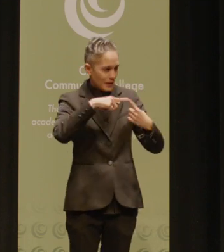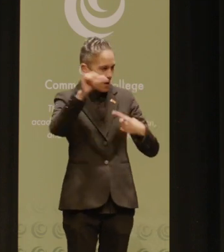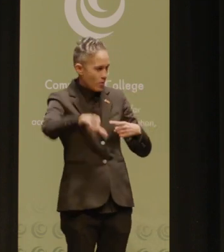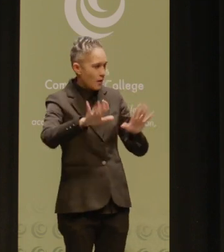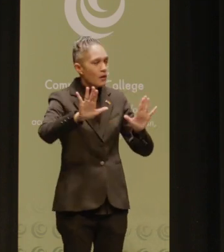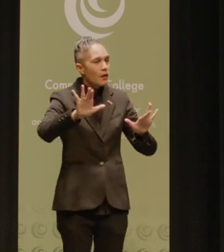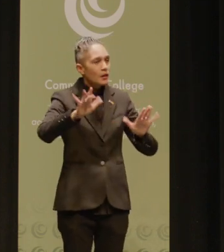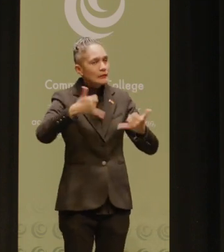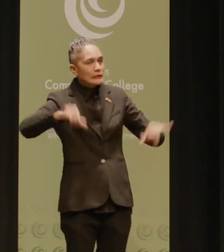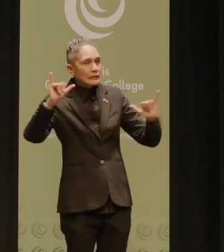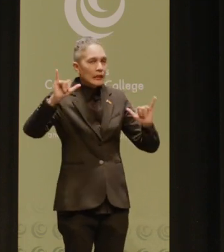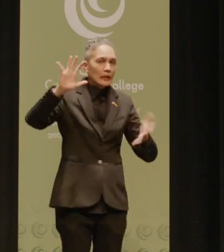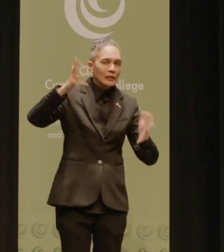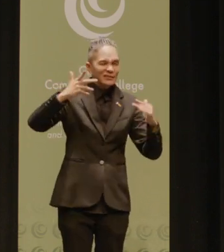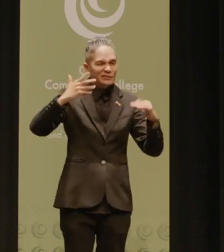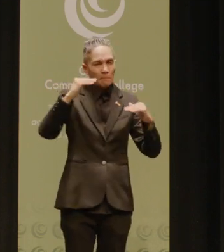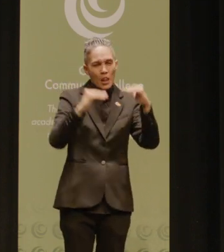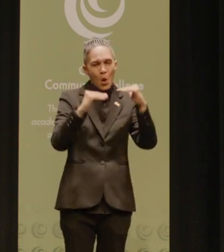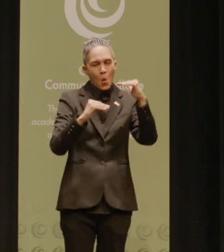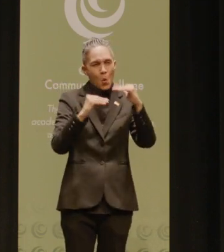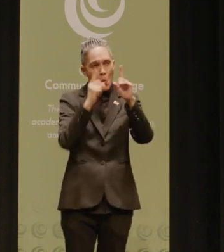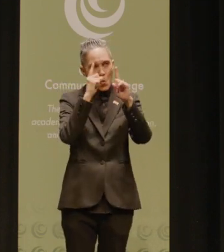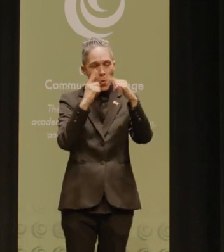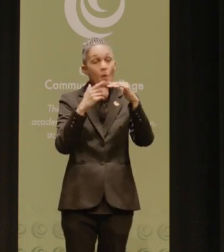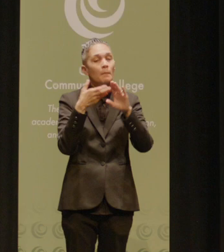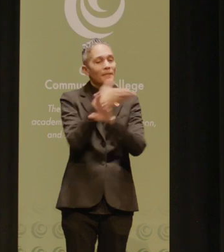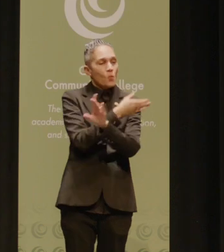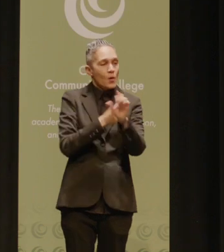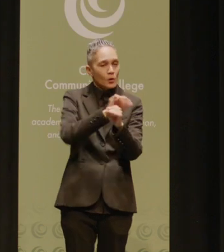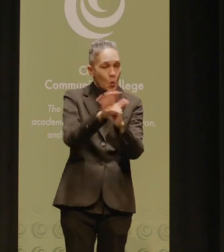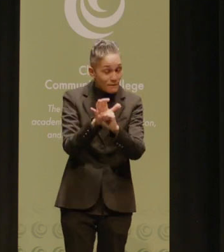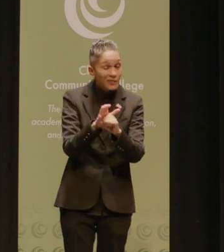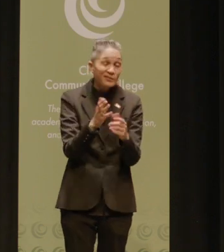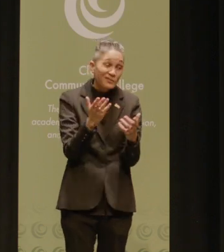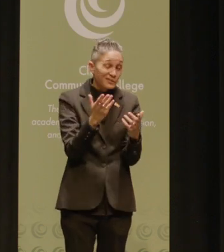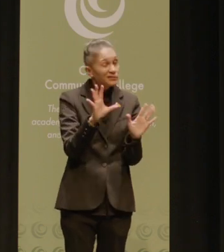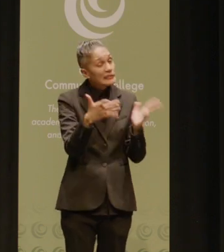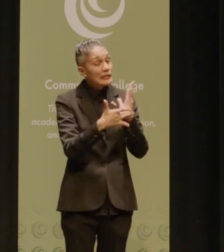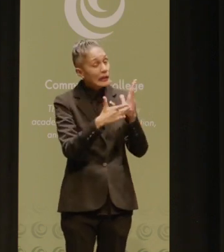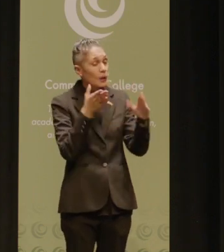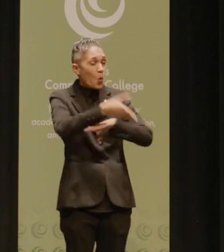still under where we were for the pre-pandemic, but we're overstaffed.